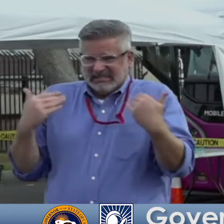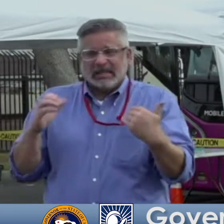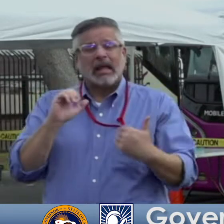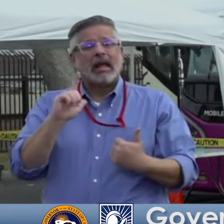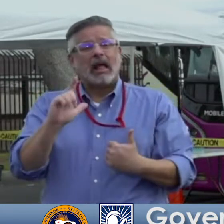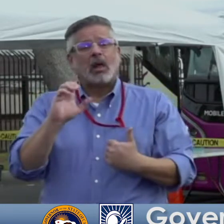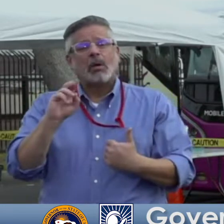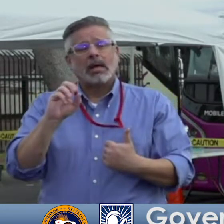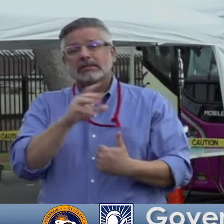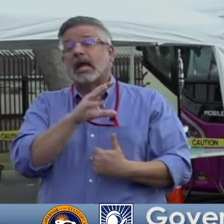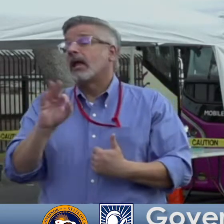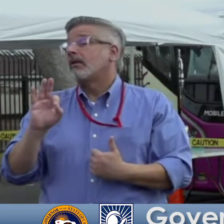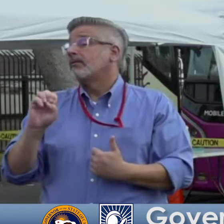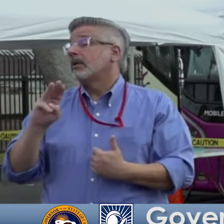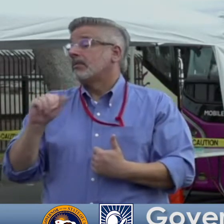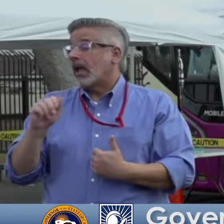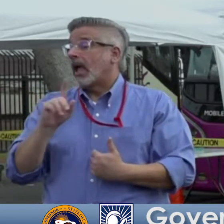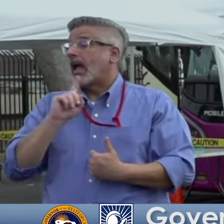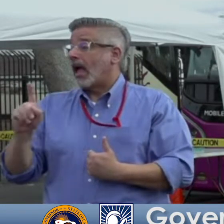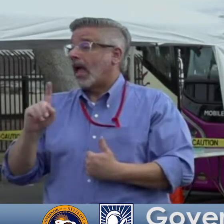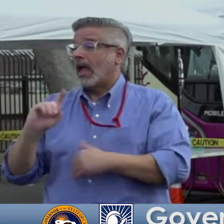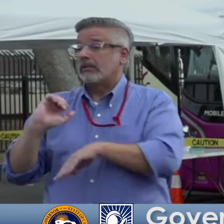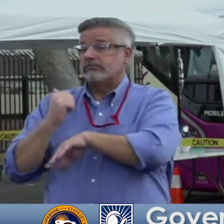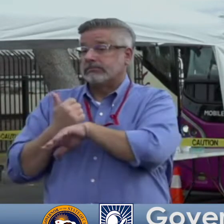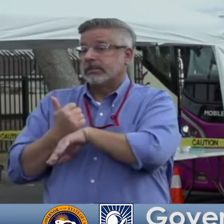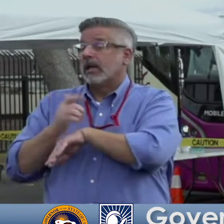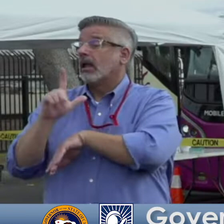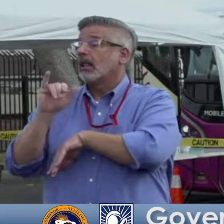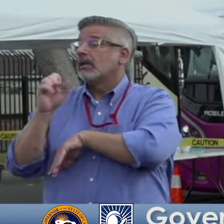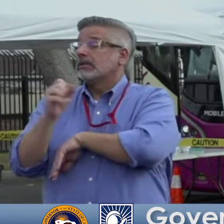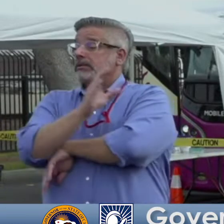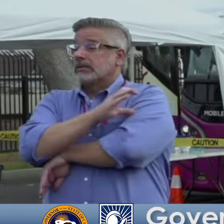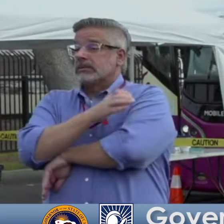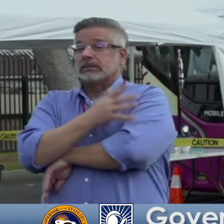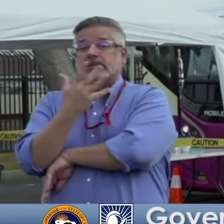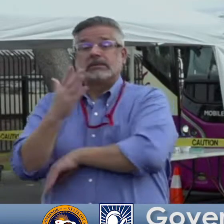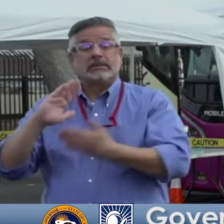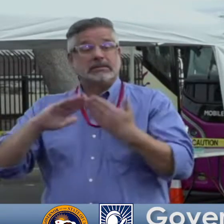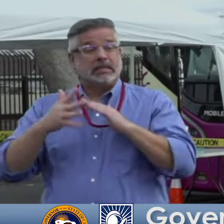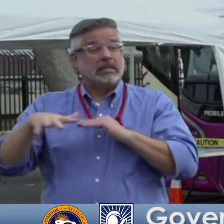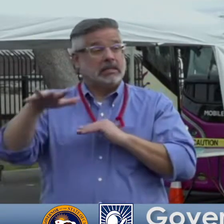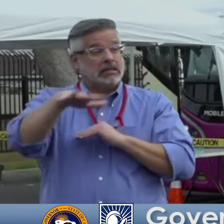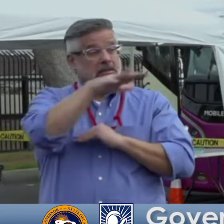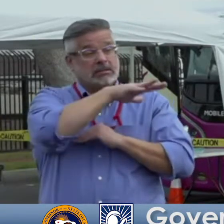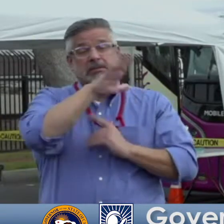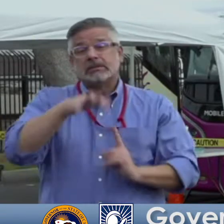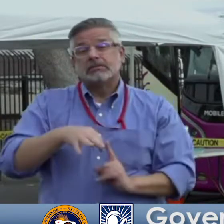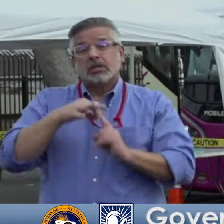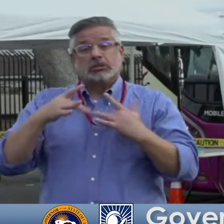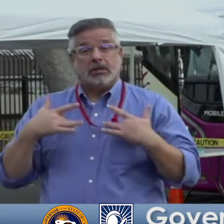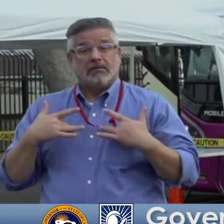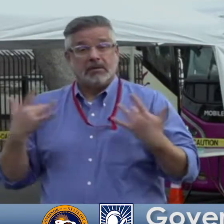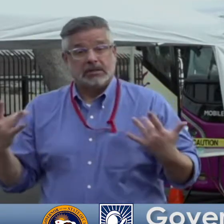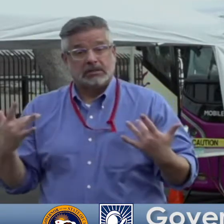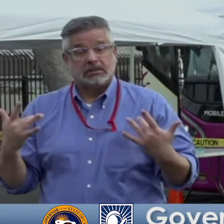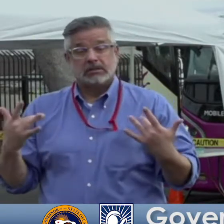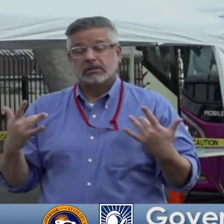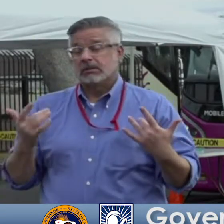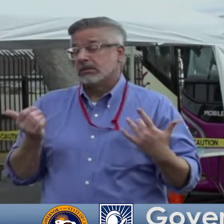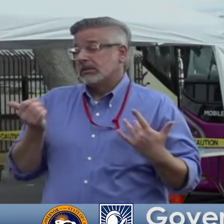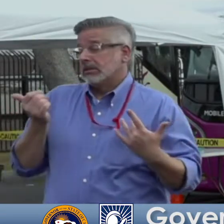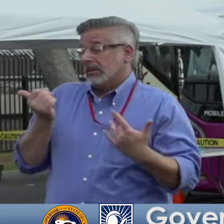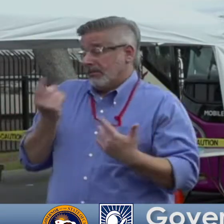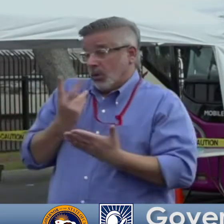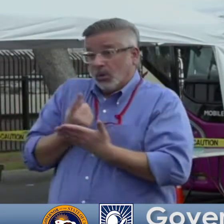and FEMA, and mobile vaccine clinics with the county at 4 city parks and special events. And just a couple of